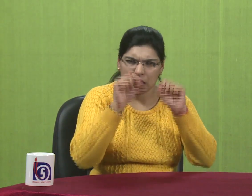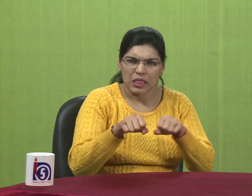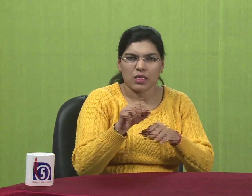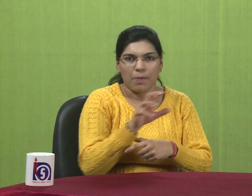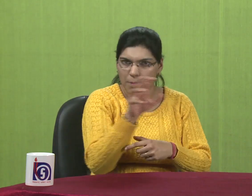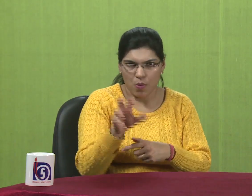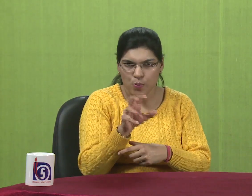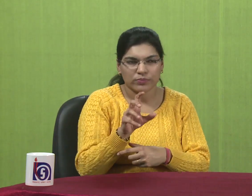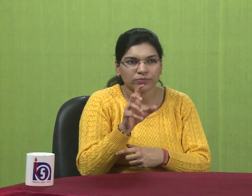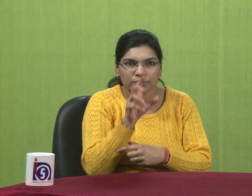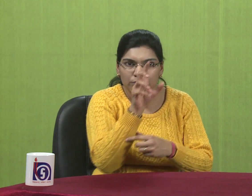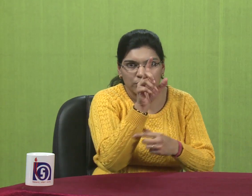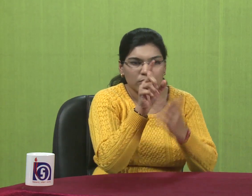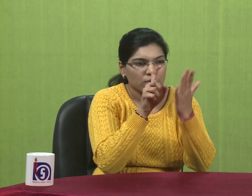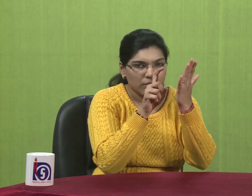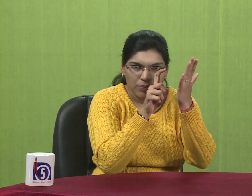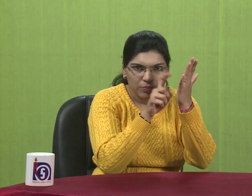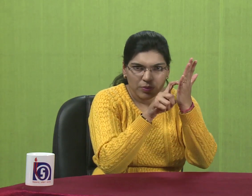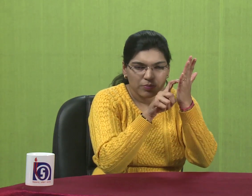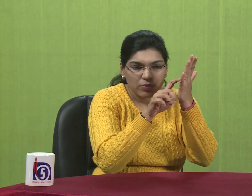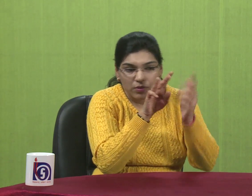wrong, you can right click on the word